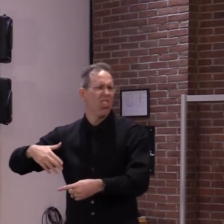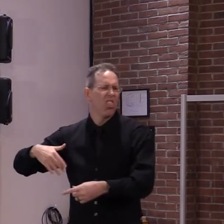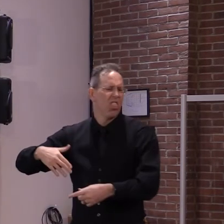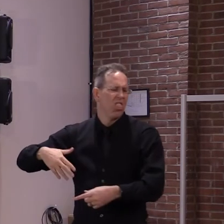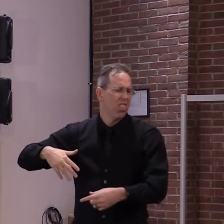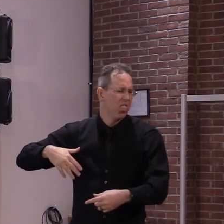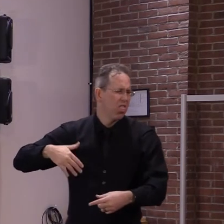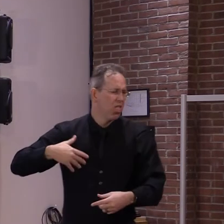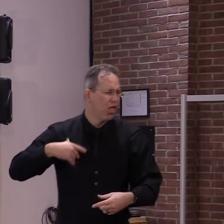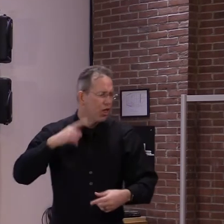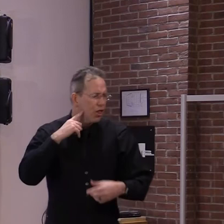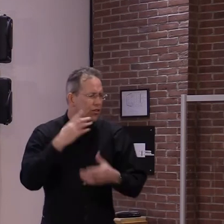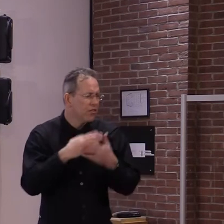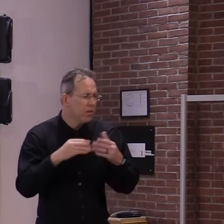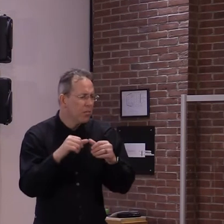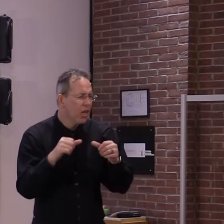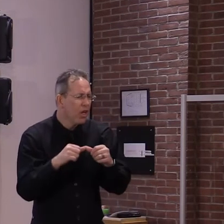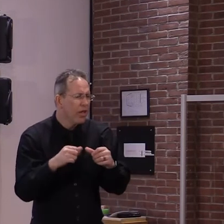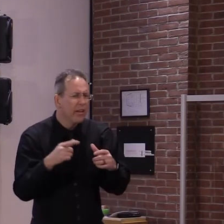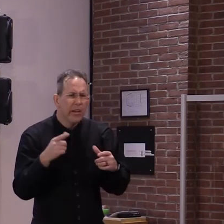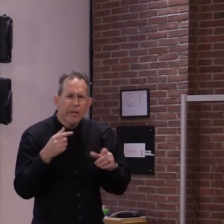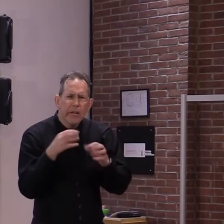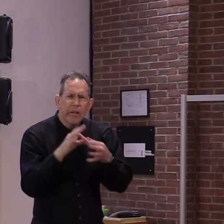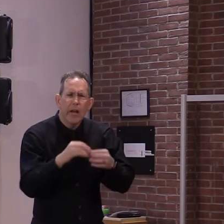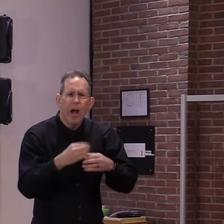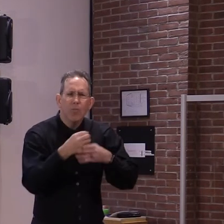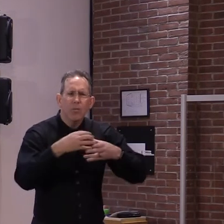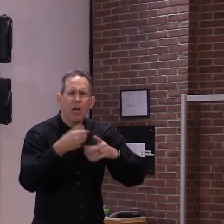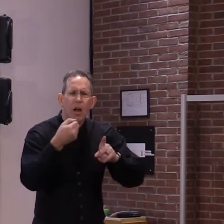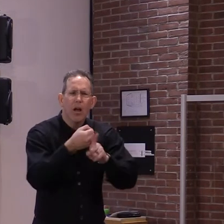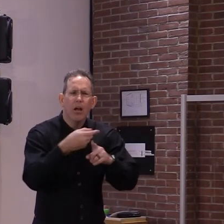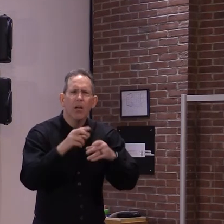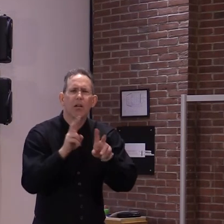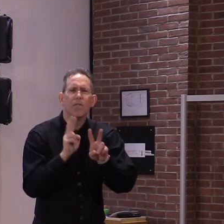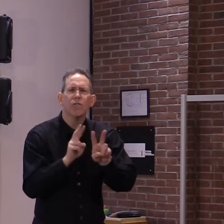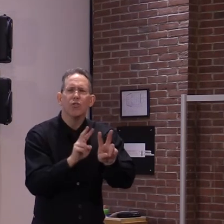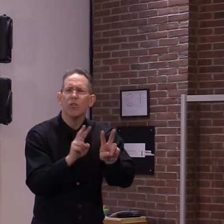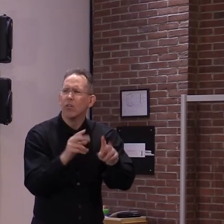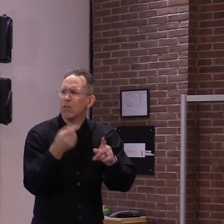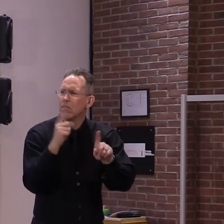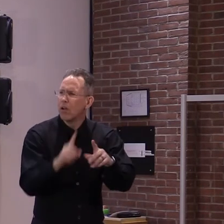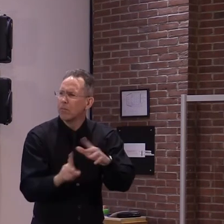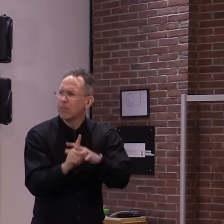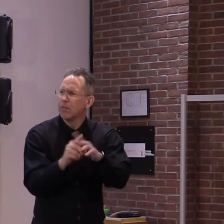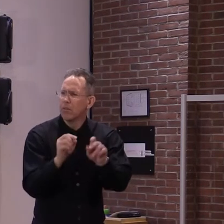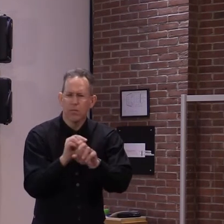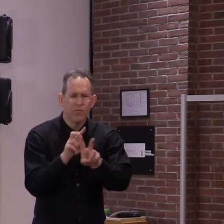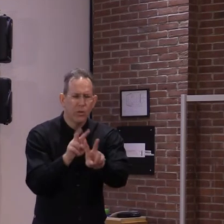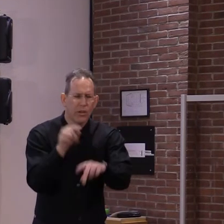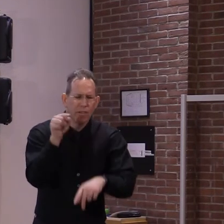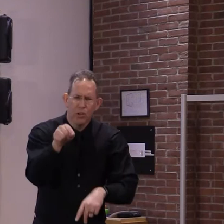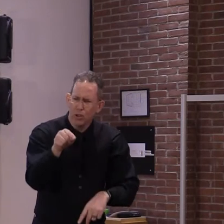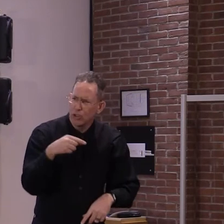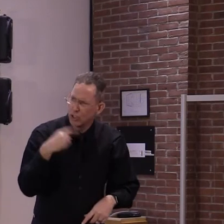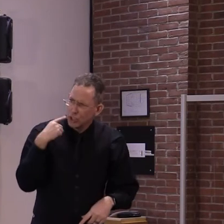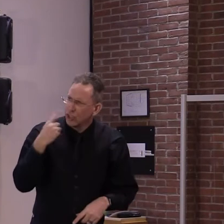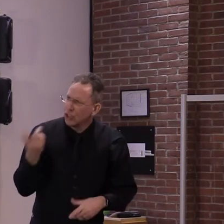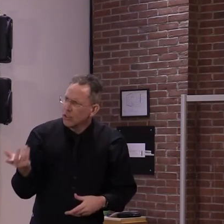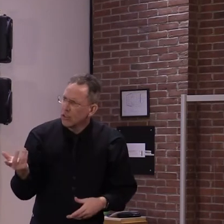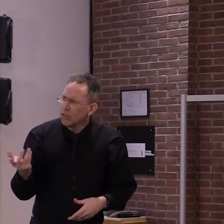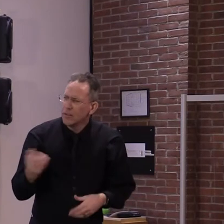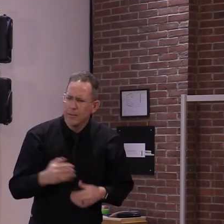types of events uh looking to see if this is true and also you know it's a state looking at